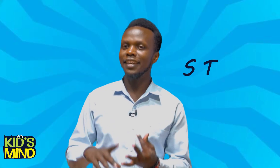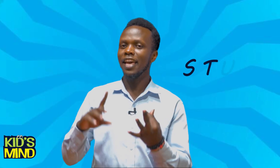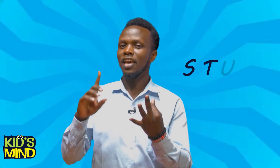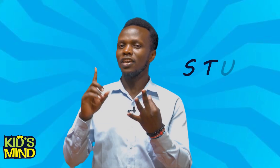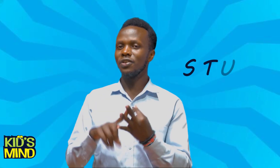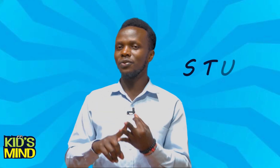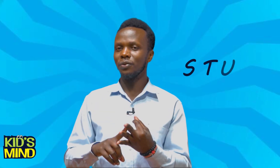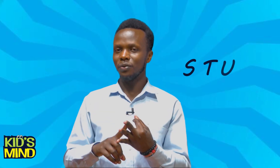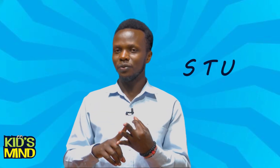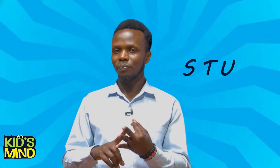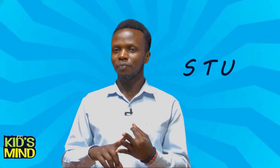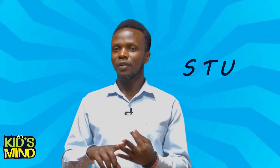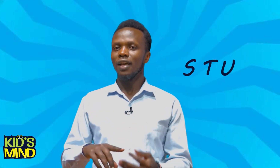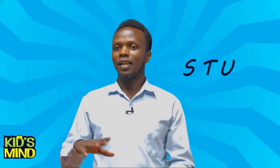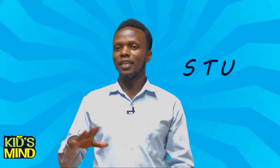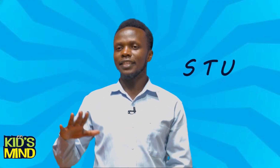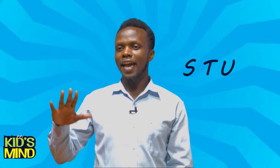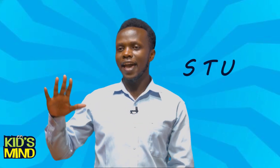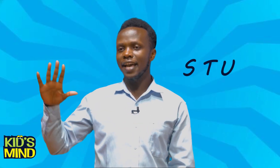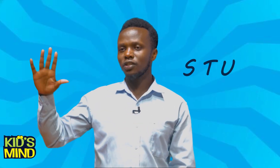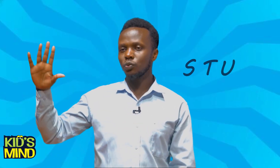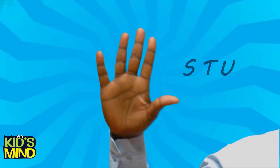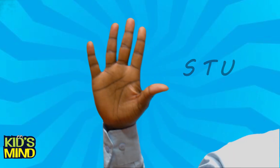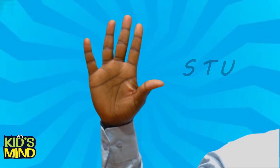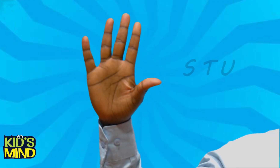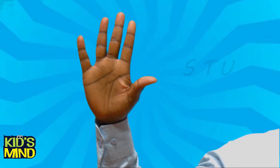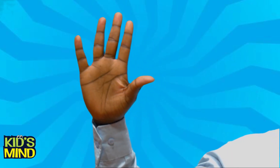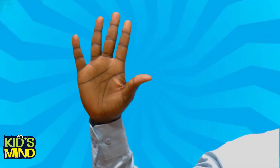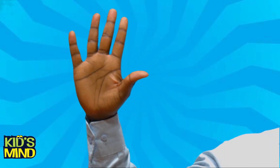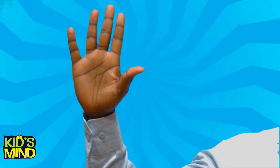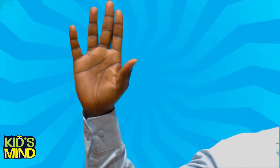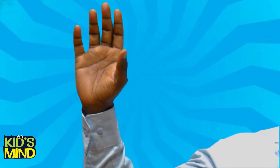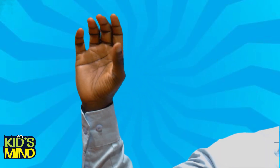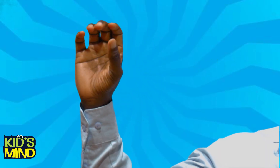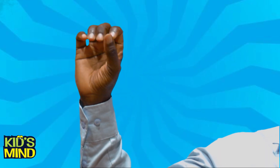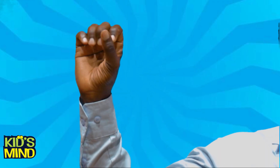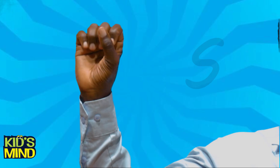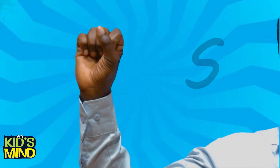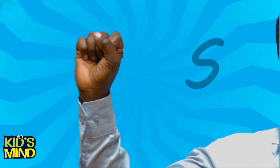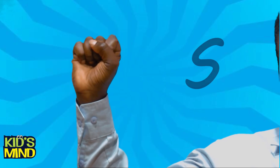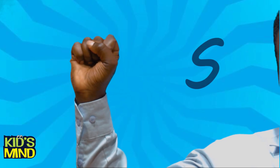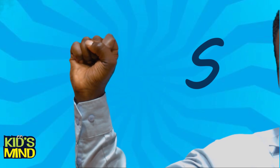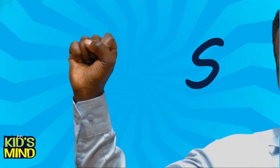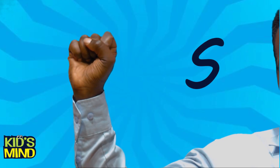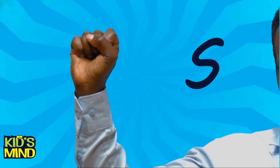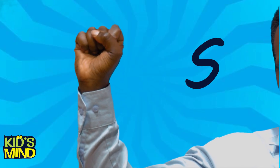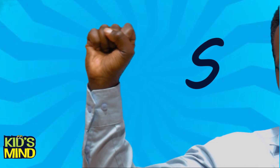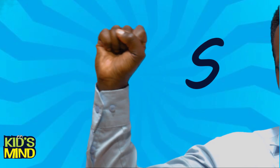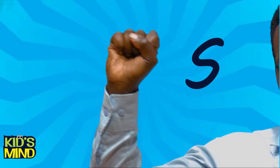and U. Letter S we sign together. You use your fist, then you